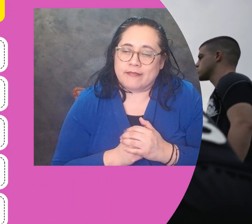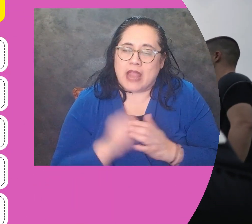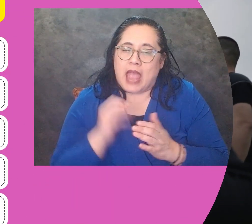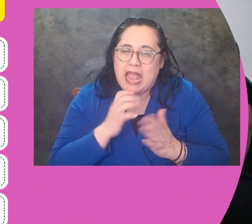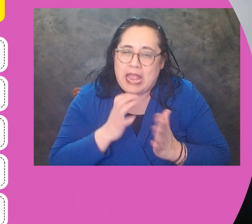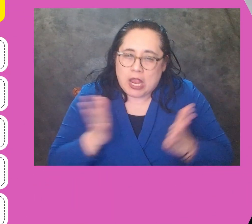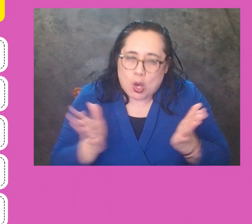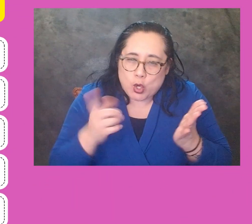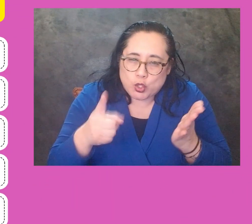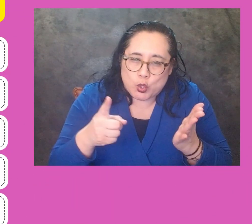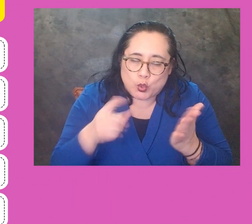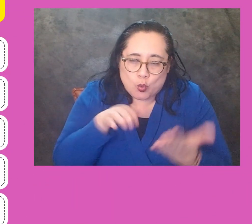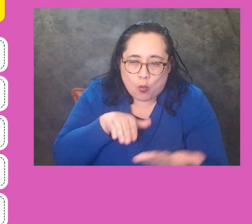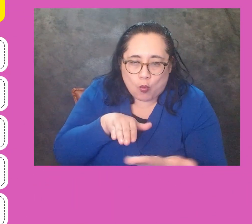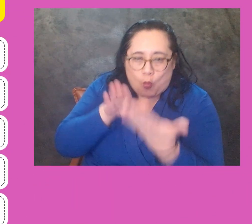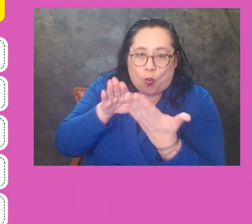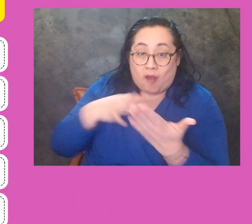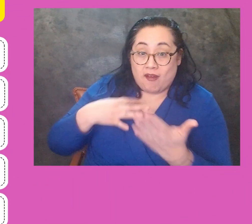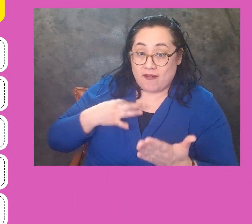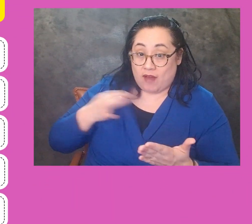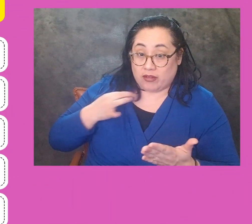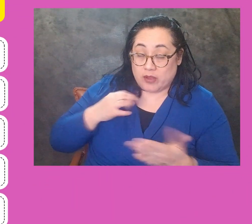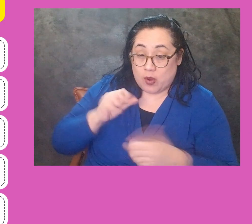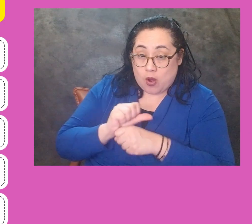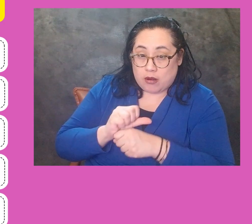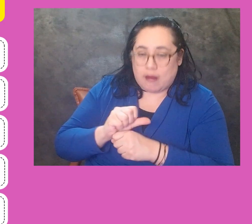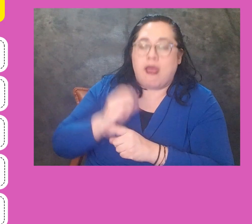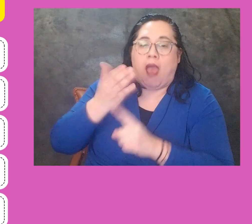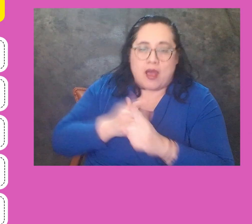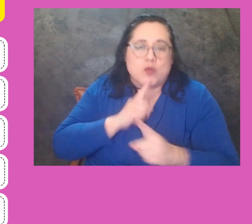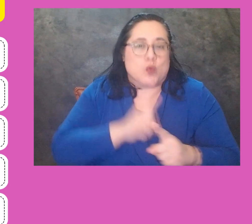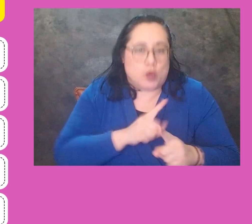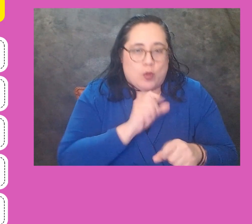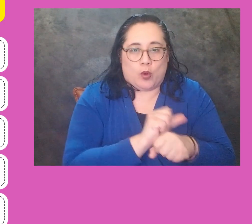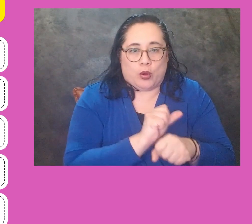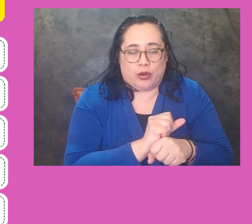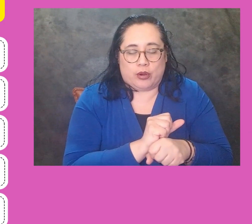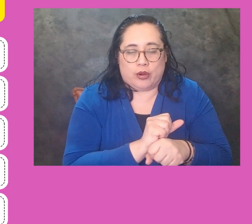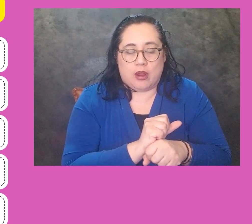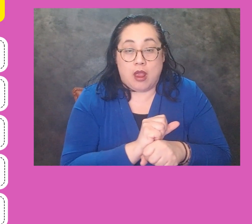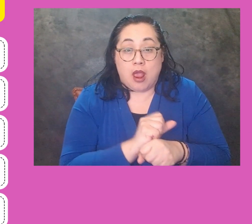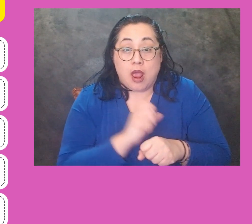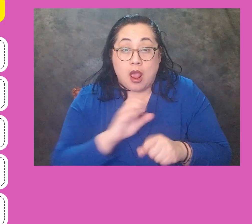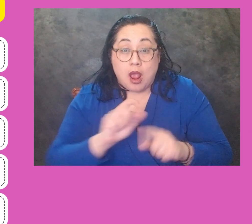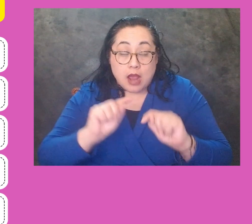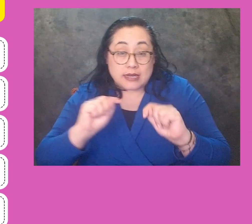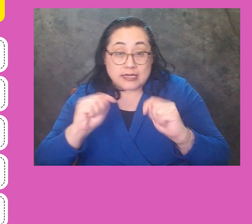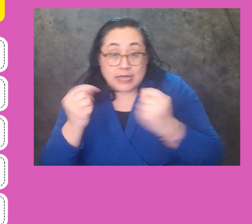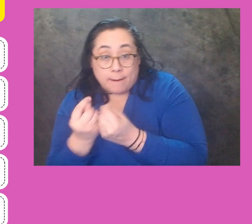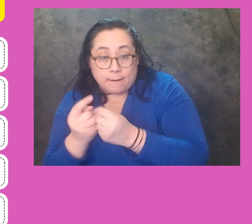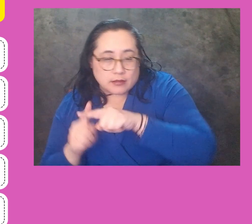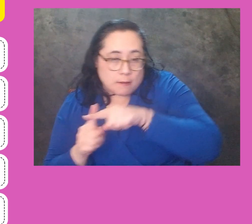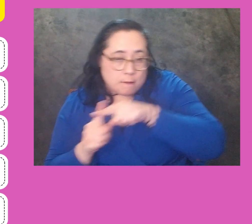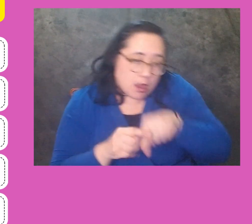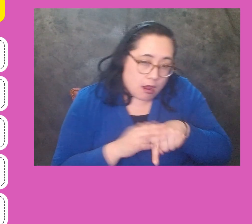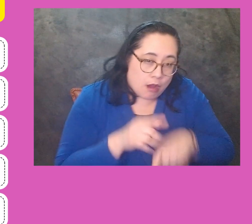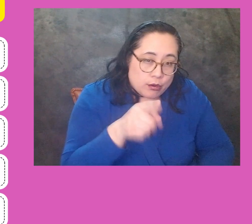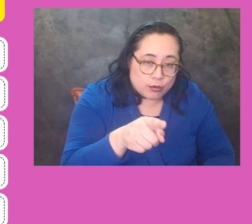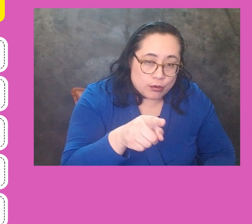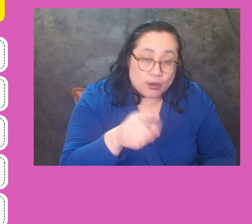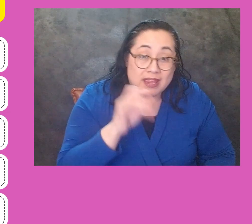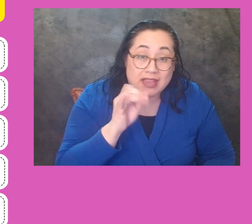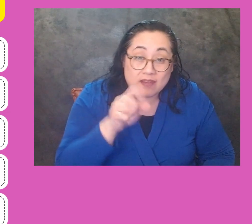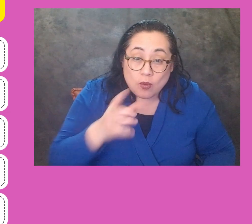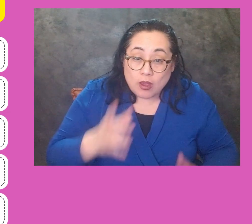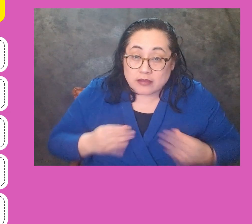I encourage you to approach volunteer work as actual work. The team is depending on you. So if